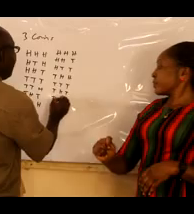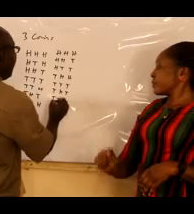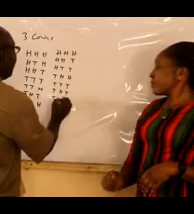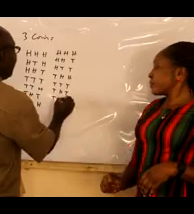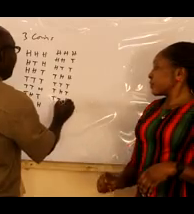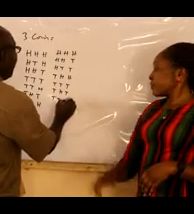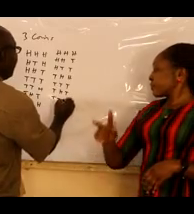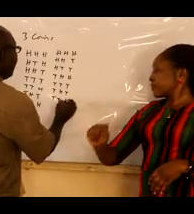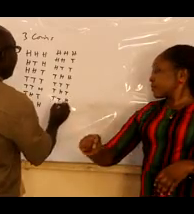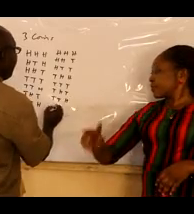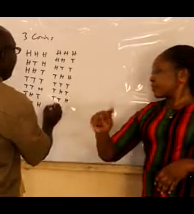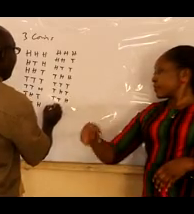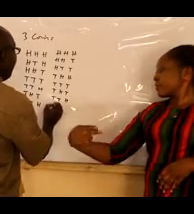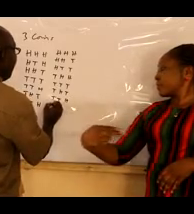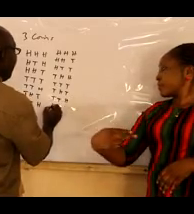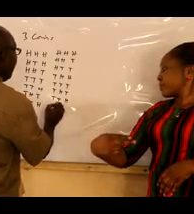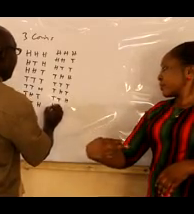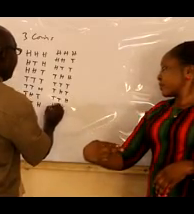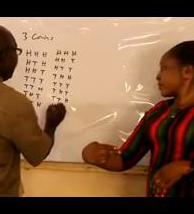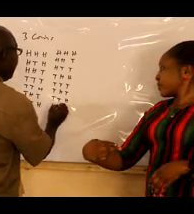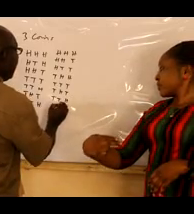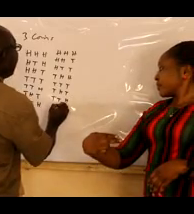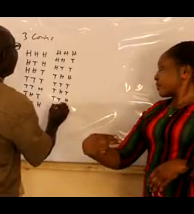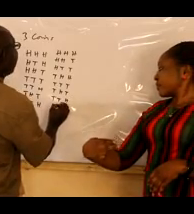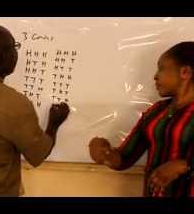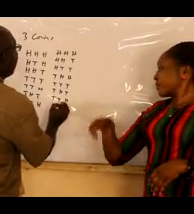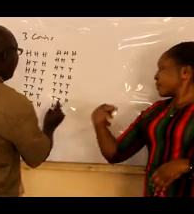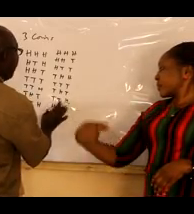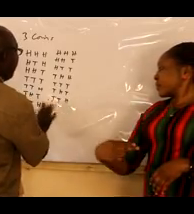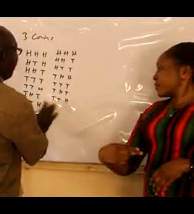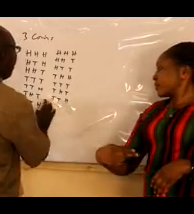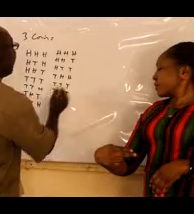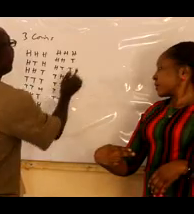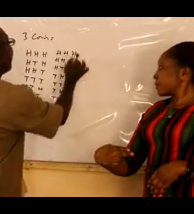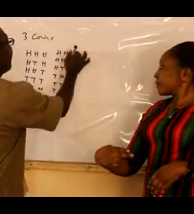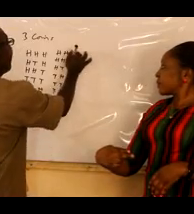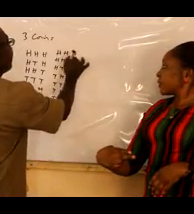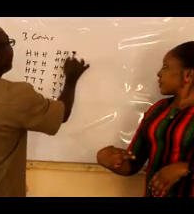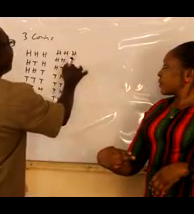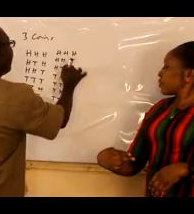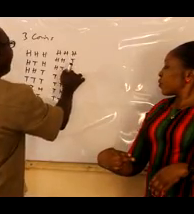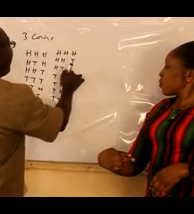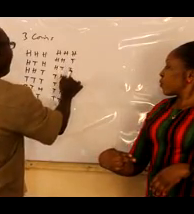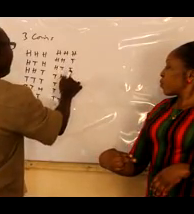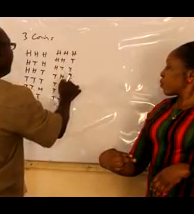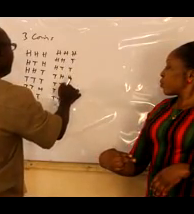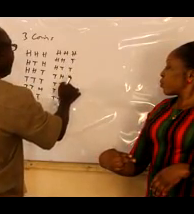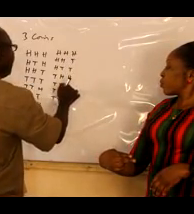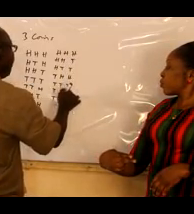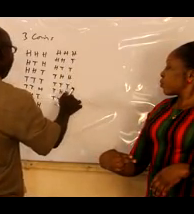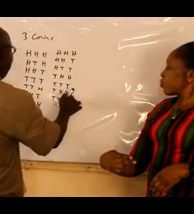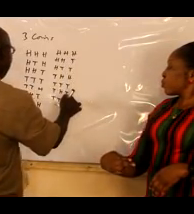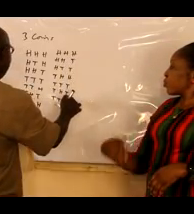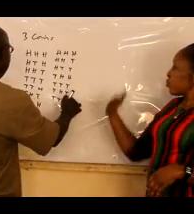Tail, tail, head. Head, tail. Okay, that one. 1, 2, 3, 4, 5,